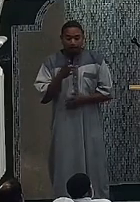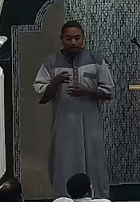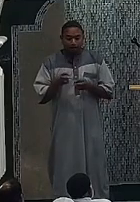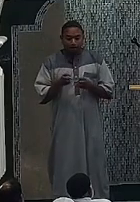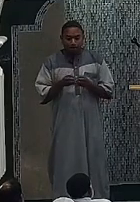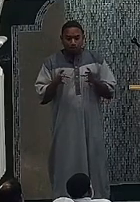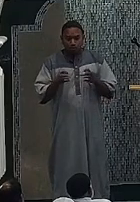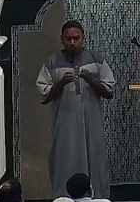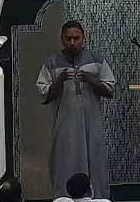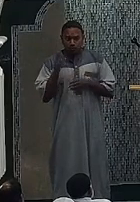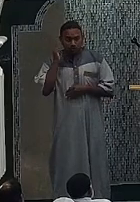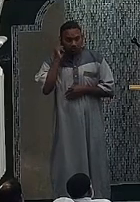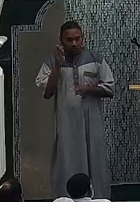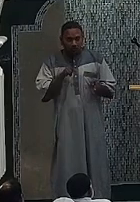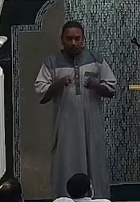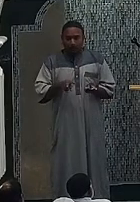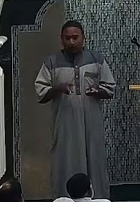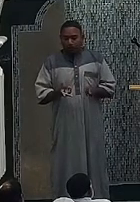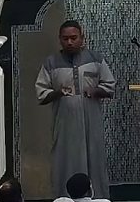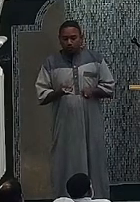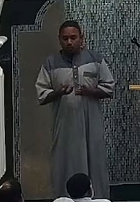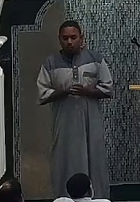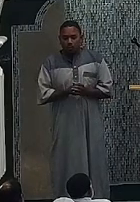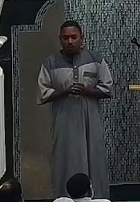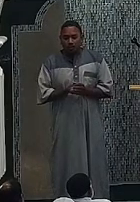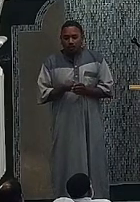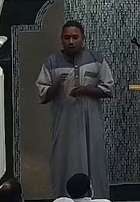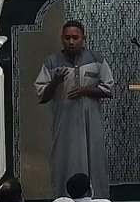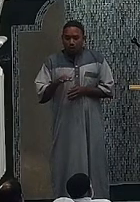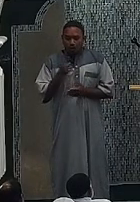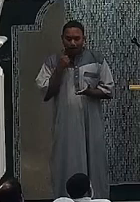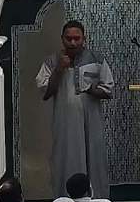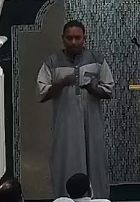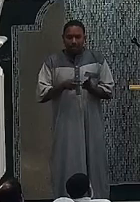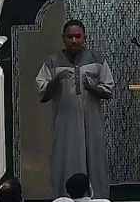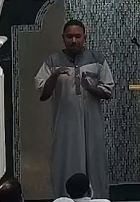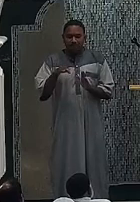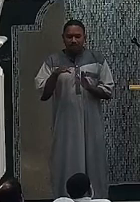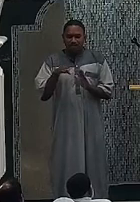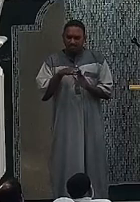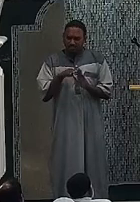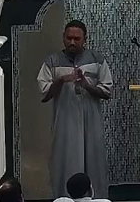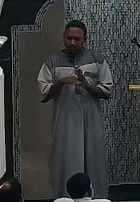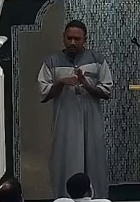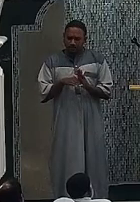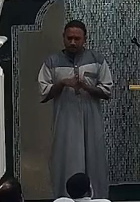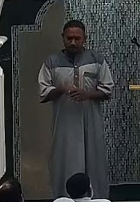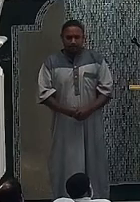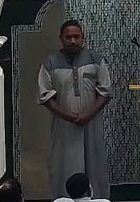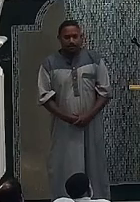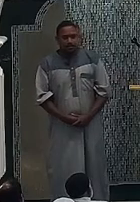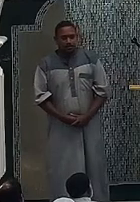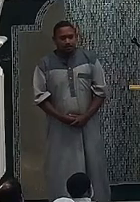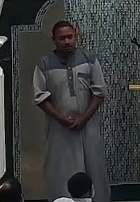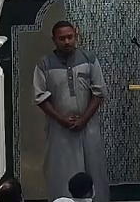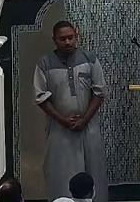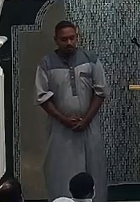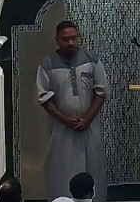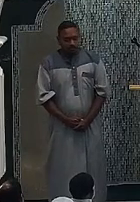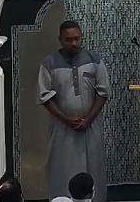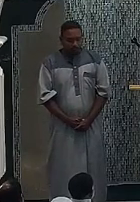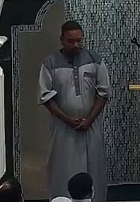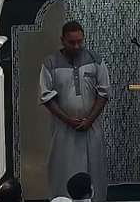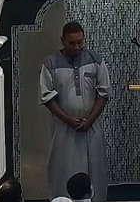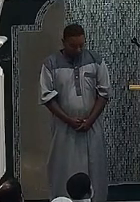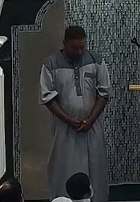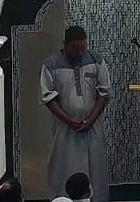Even those ones that came to the madrasa, which was established in 1995, when